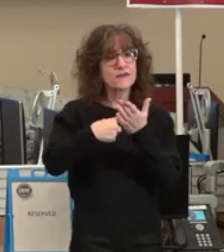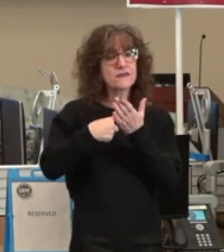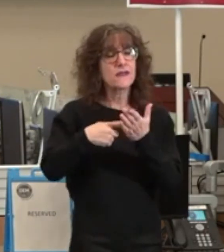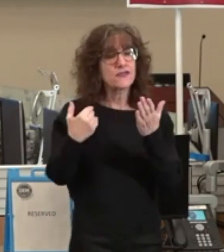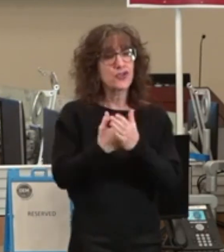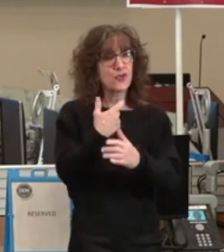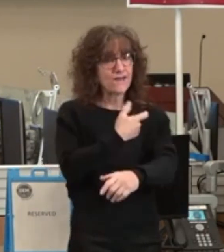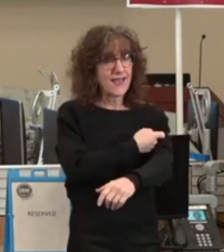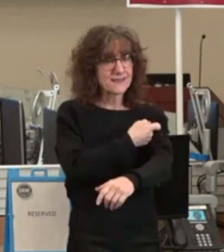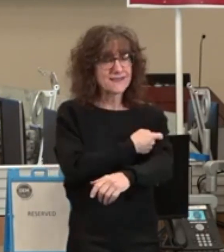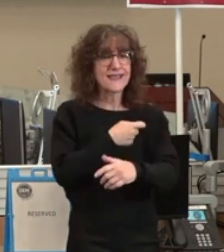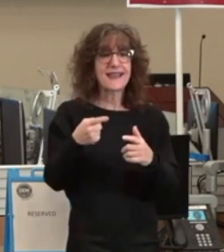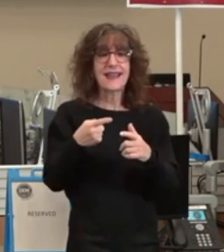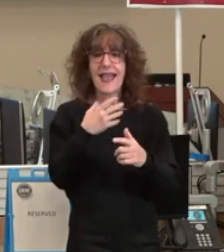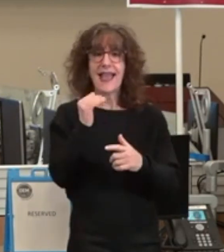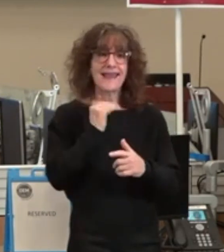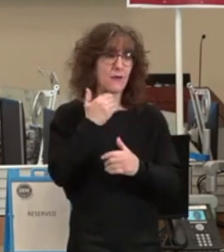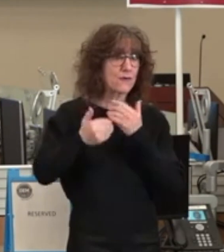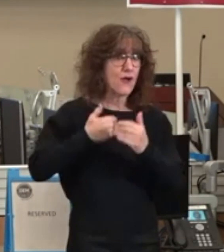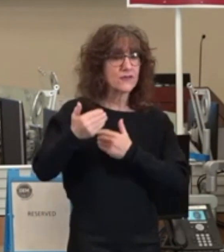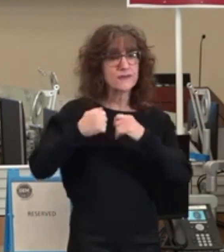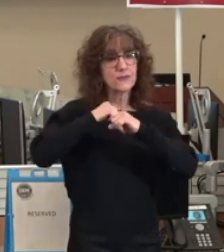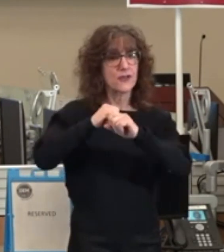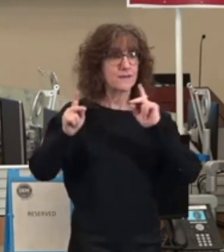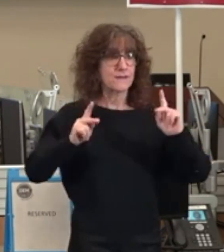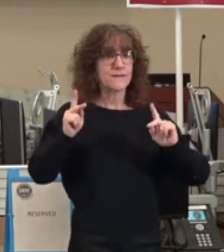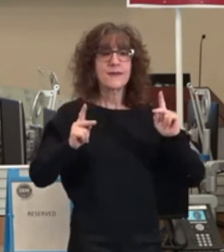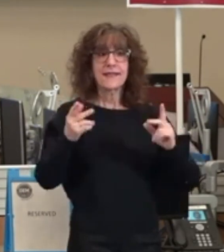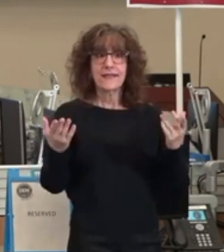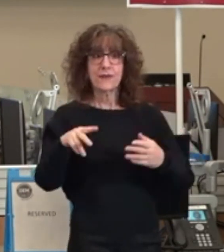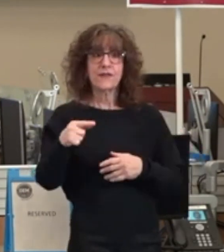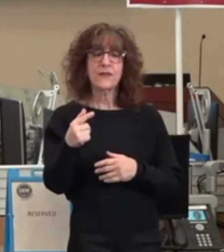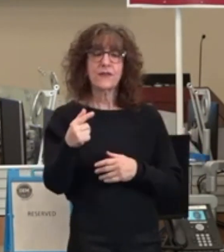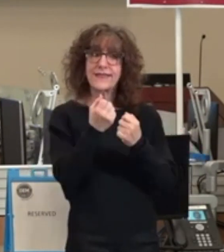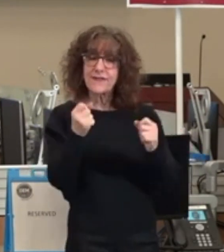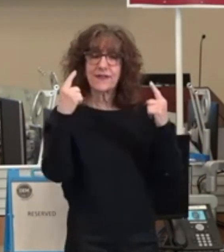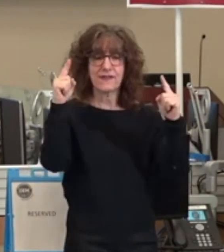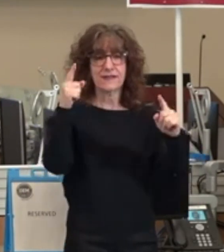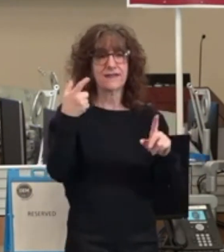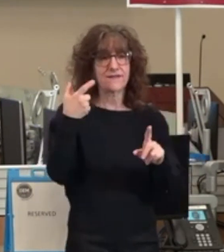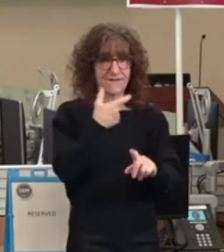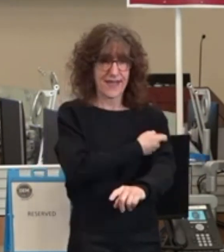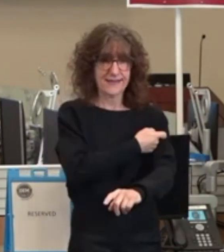coming our way, as well as our progress in protecting Prince Georgians with these safe and effective vaccines.